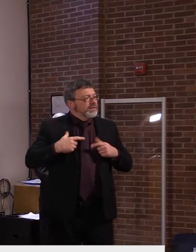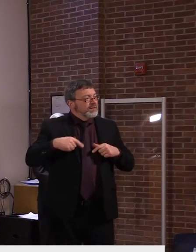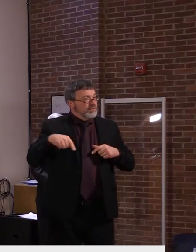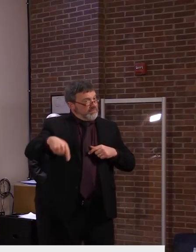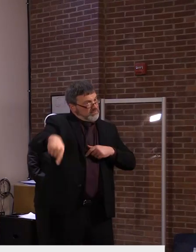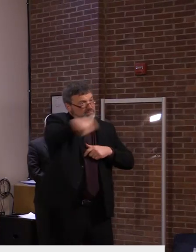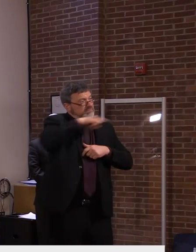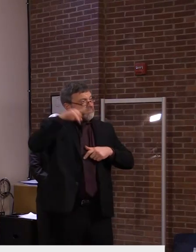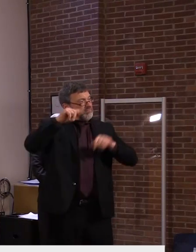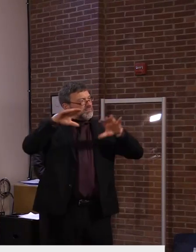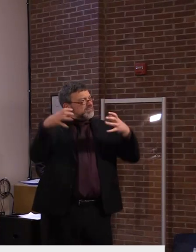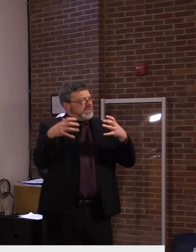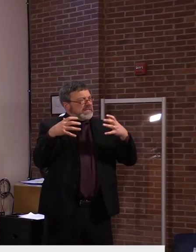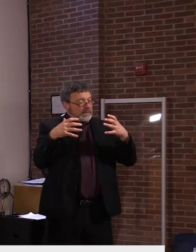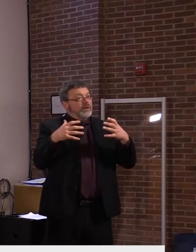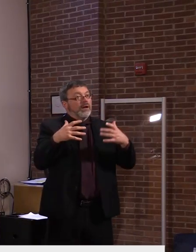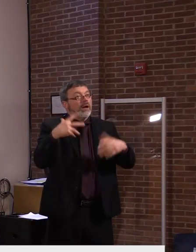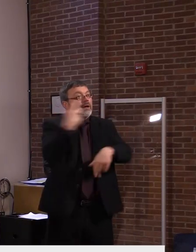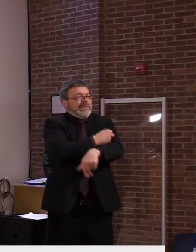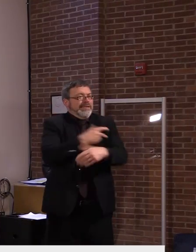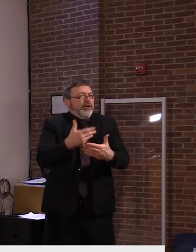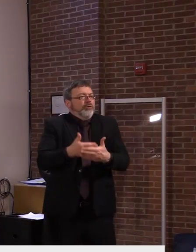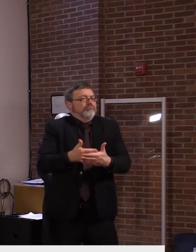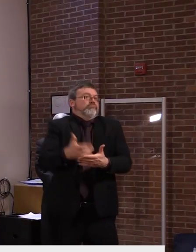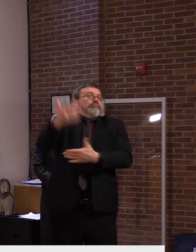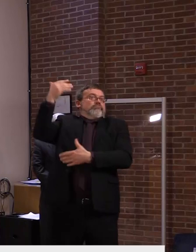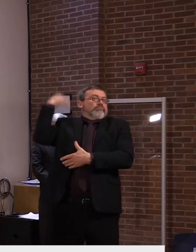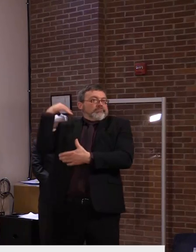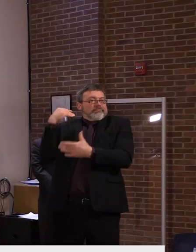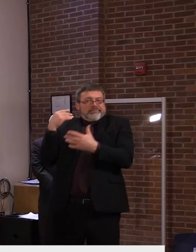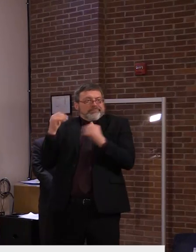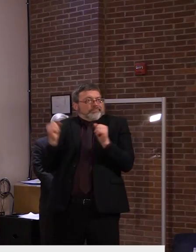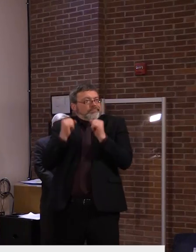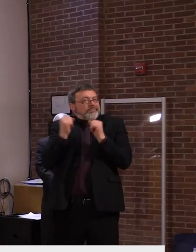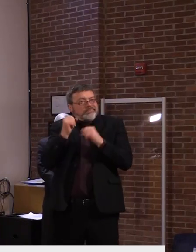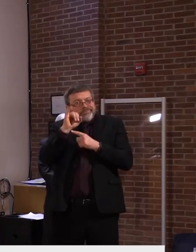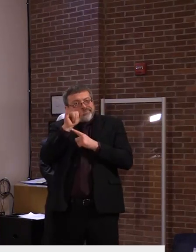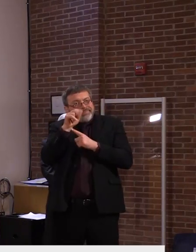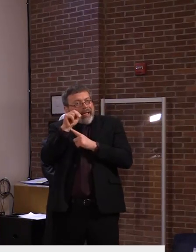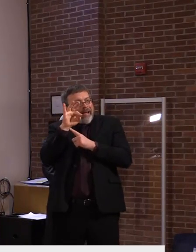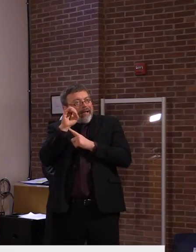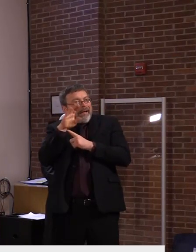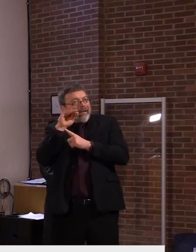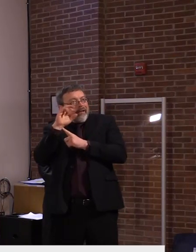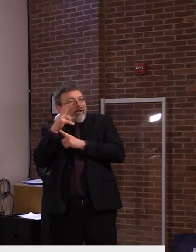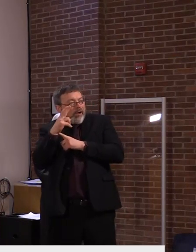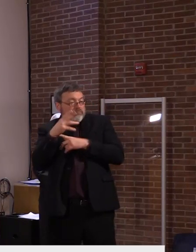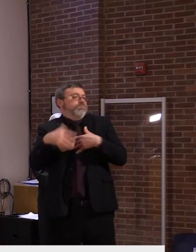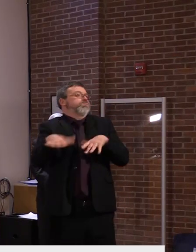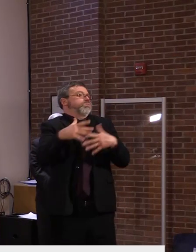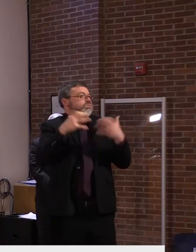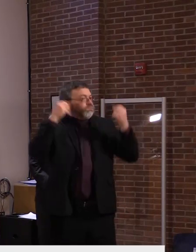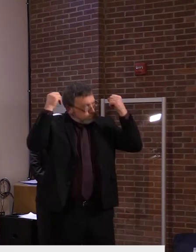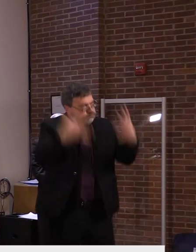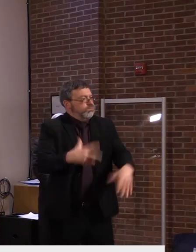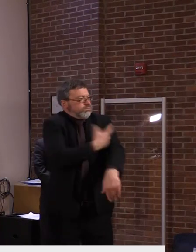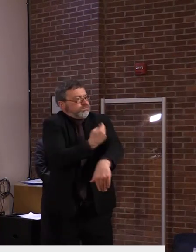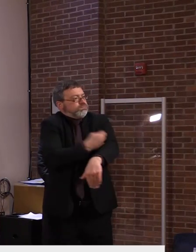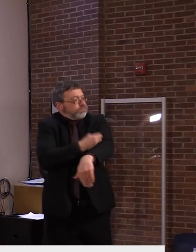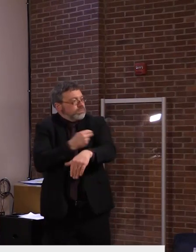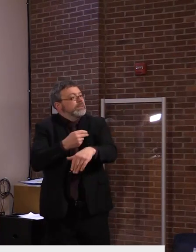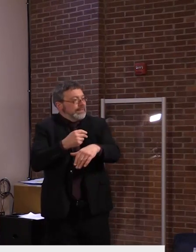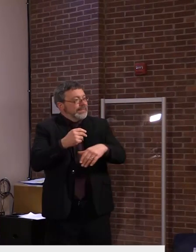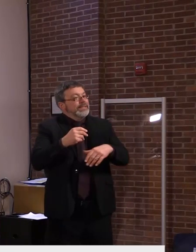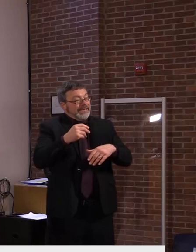vaccinated very early in this year. And at a time when COVID transmission is high, when we're indoors more